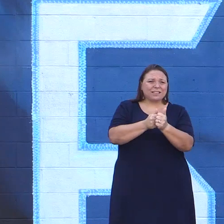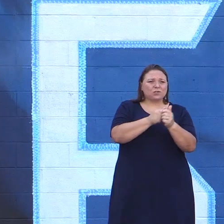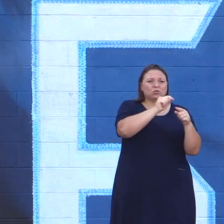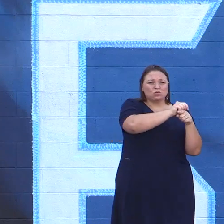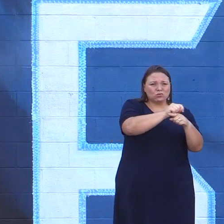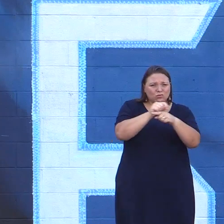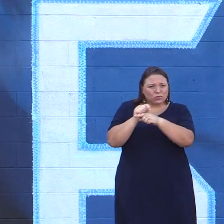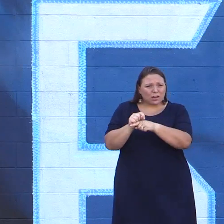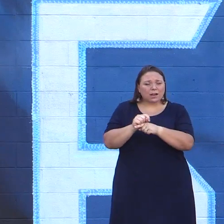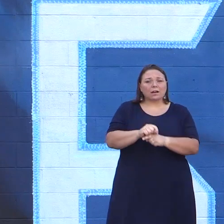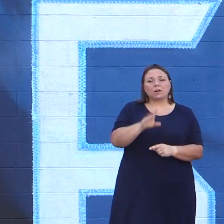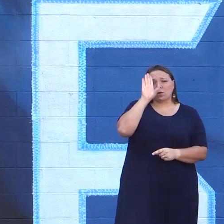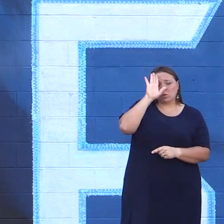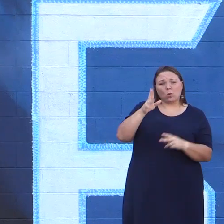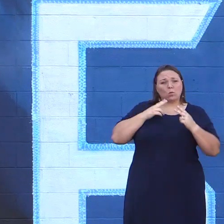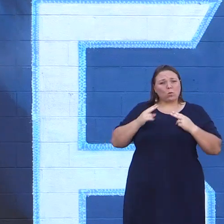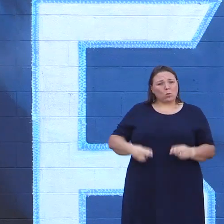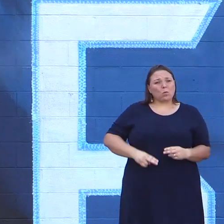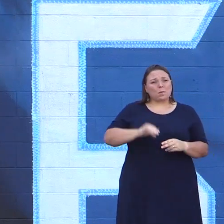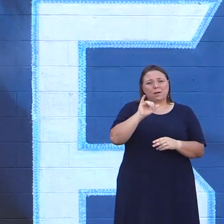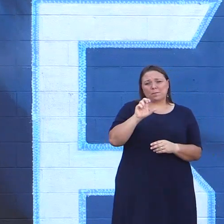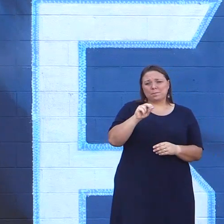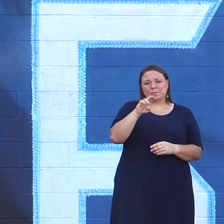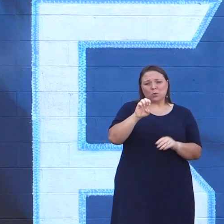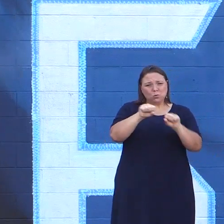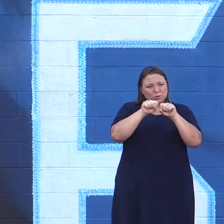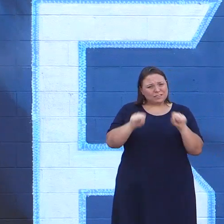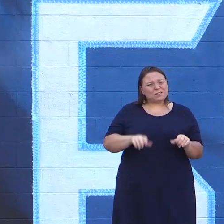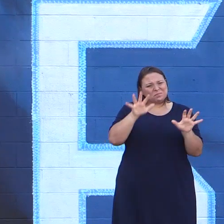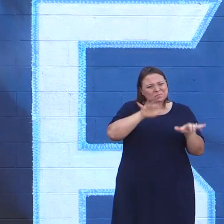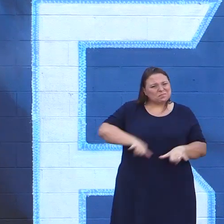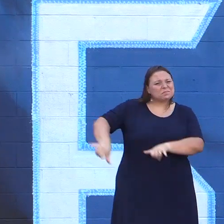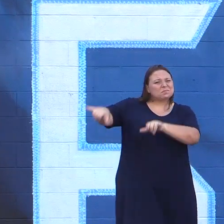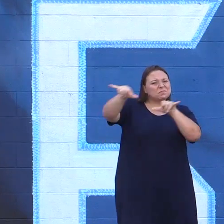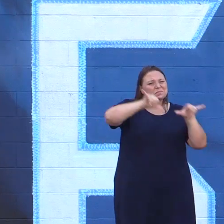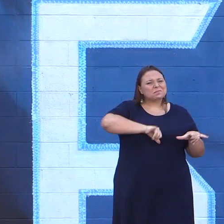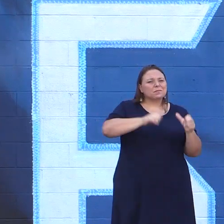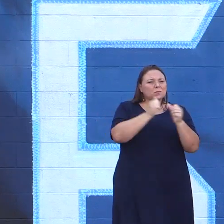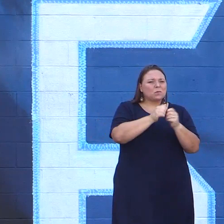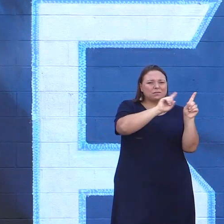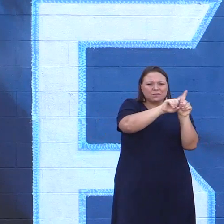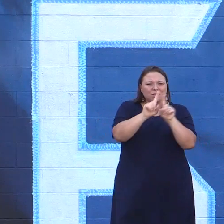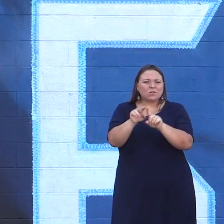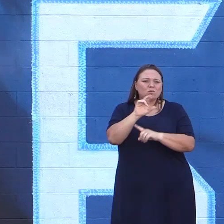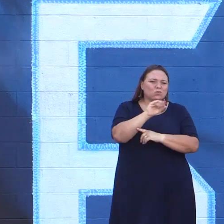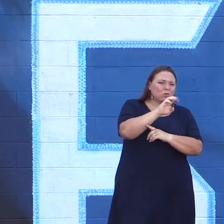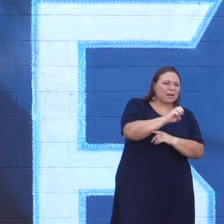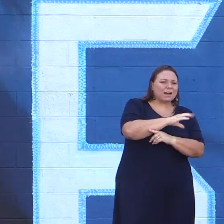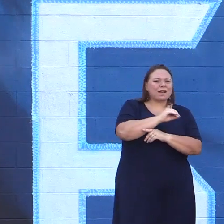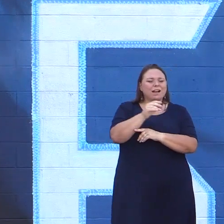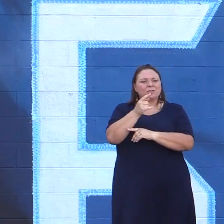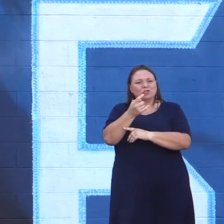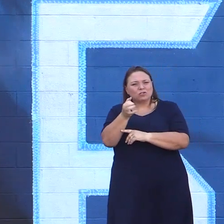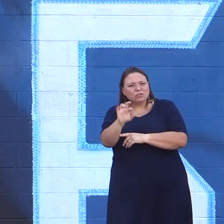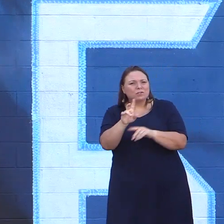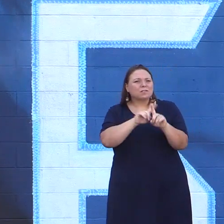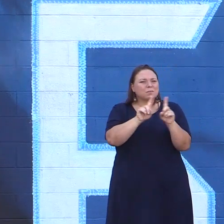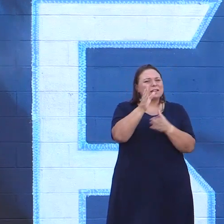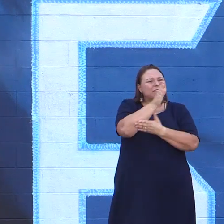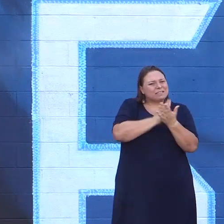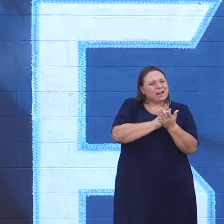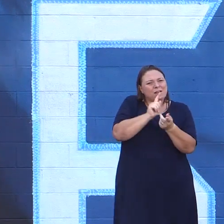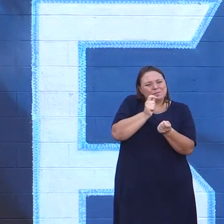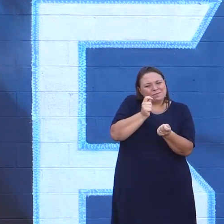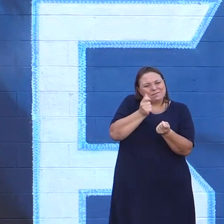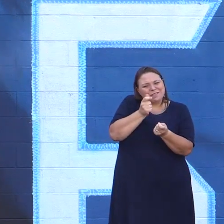this is that although the human immune system is generally the same across races and genders, there are some subtle differences, and the only way to